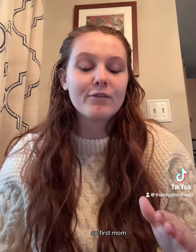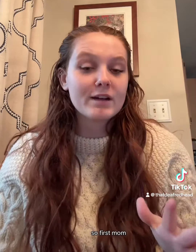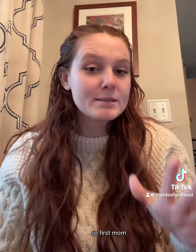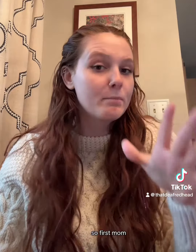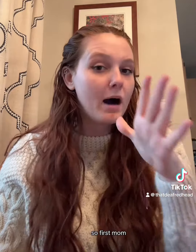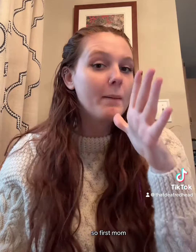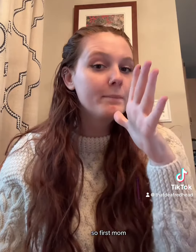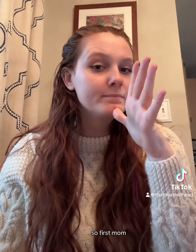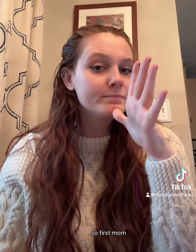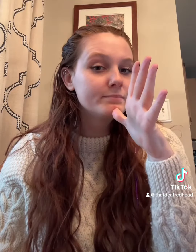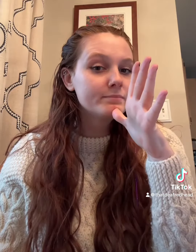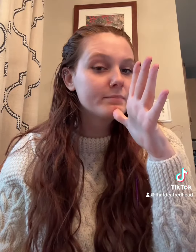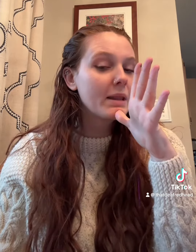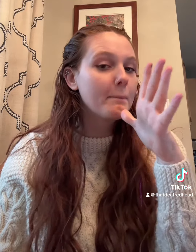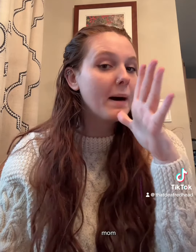first, mom.